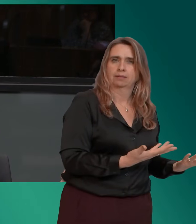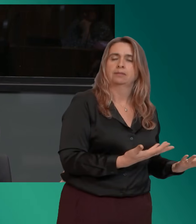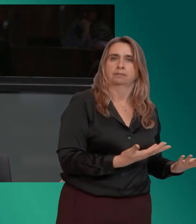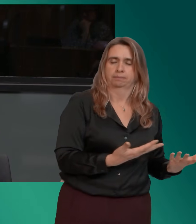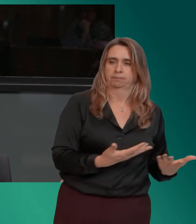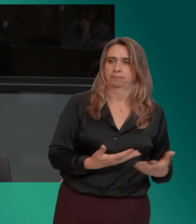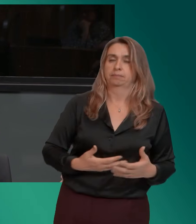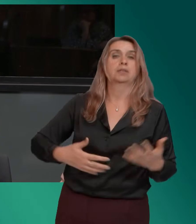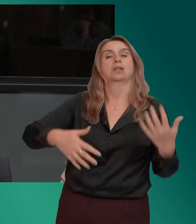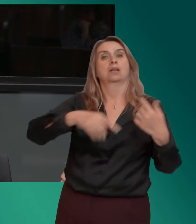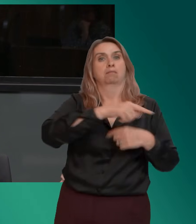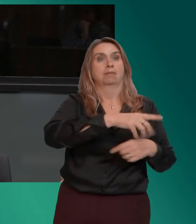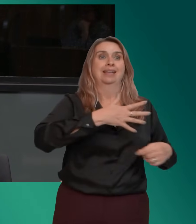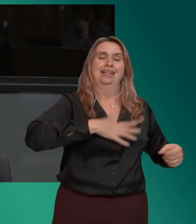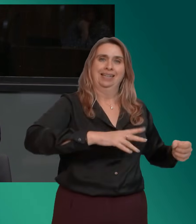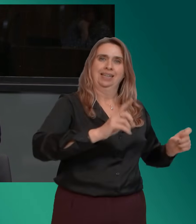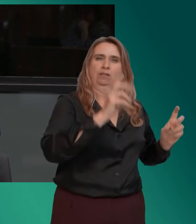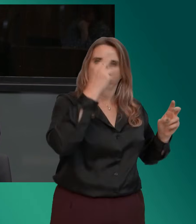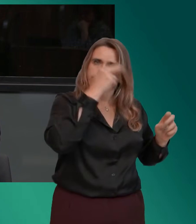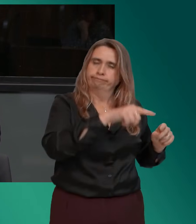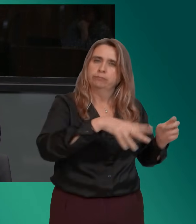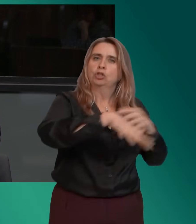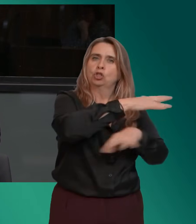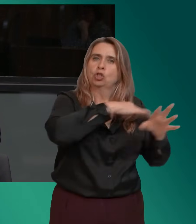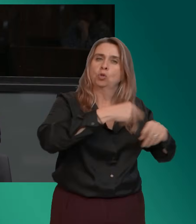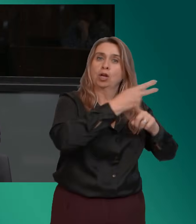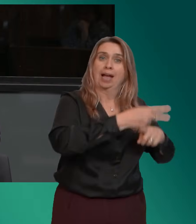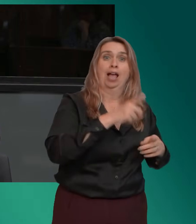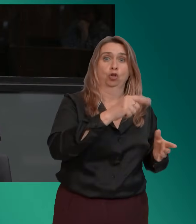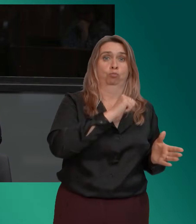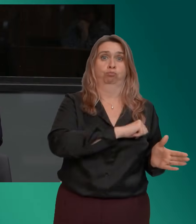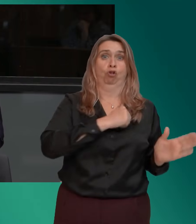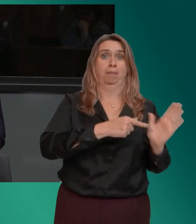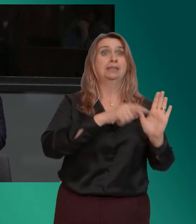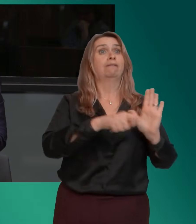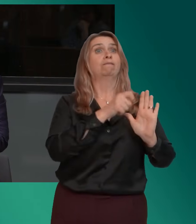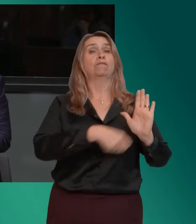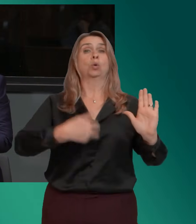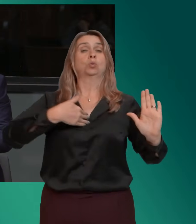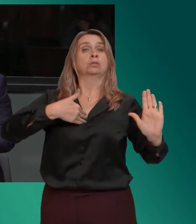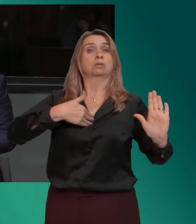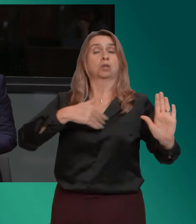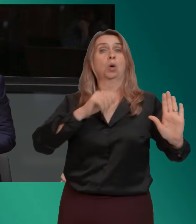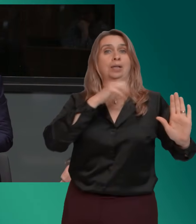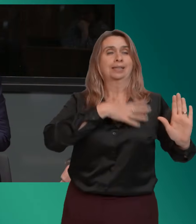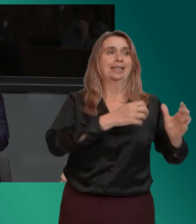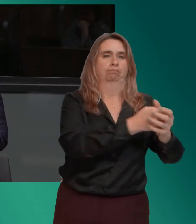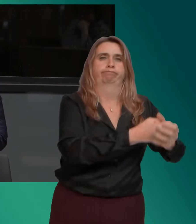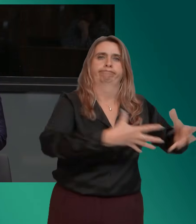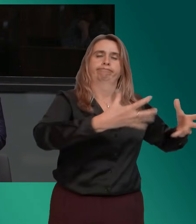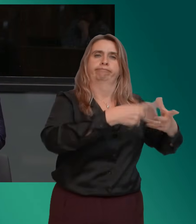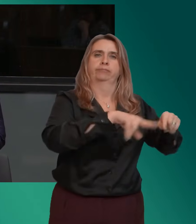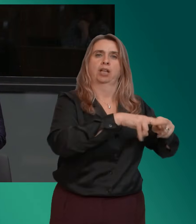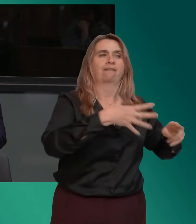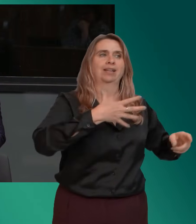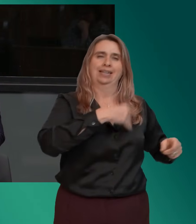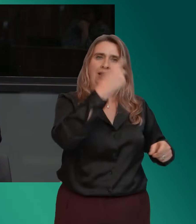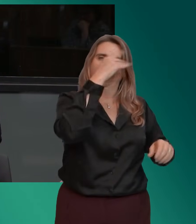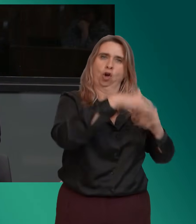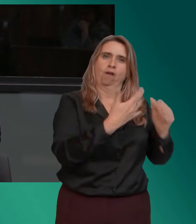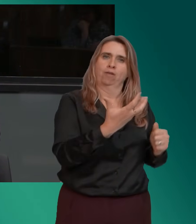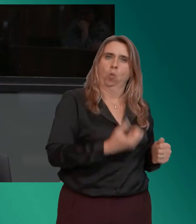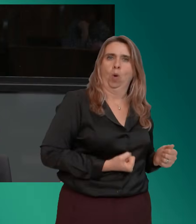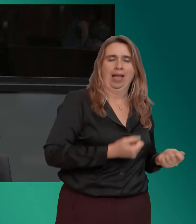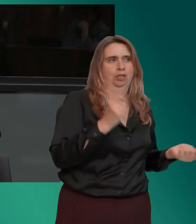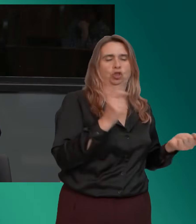care system works as it needs, in your manifesto, you said there is a need for workforce expansion and pay reform. Now, to